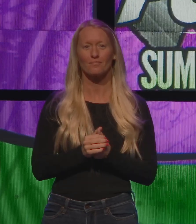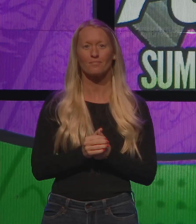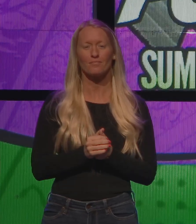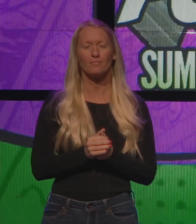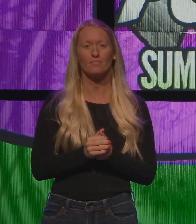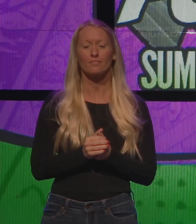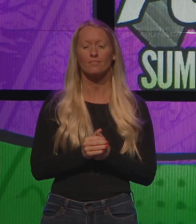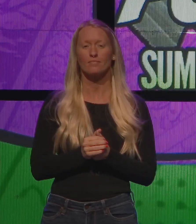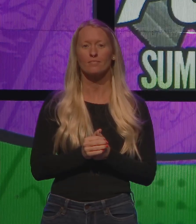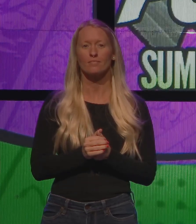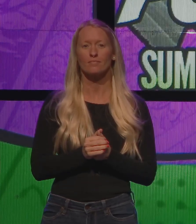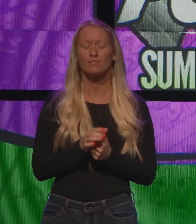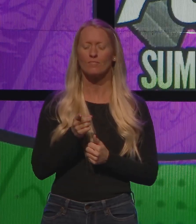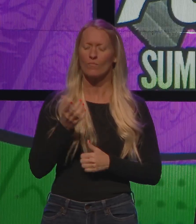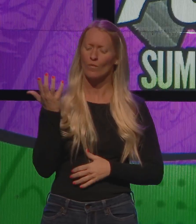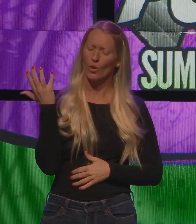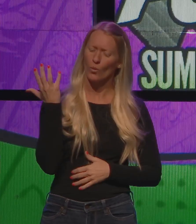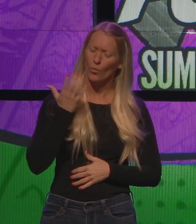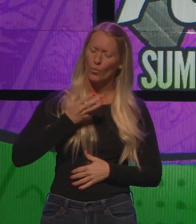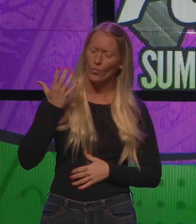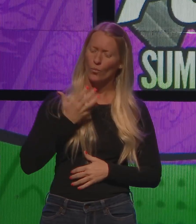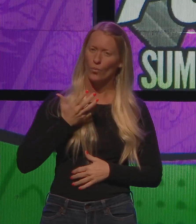But just to stand in awe of you.